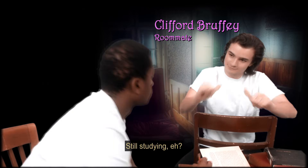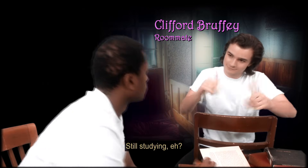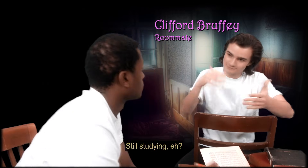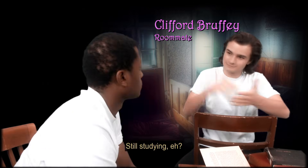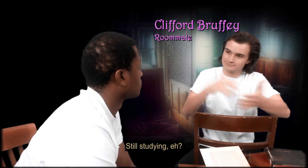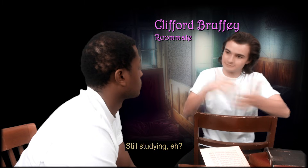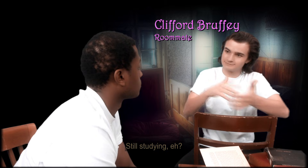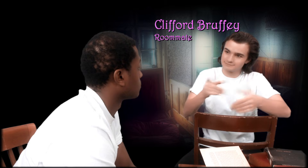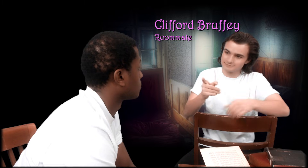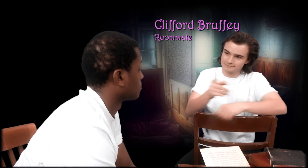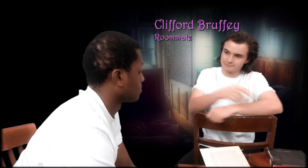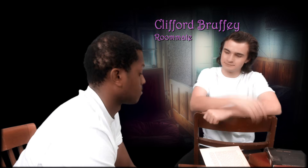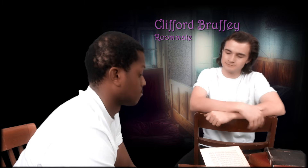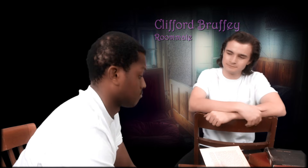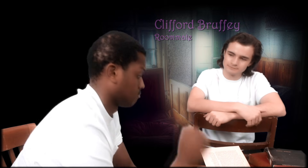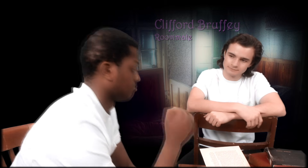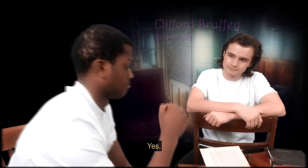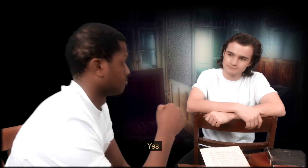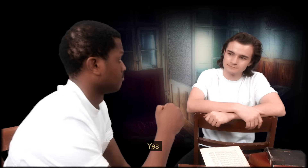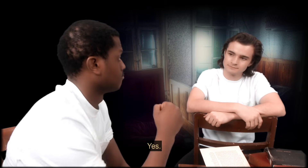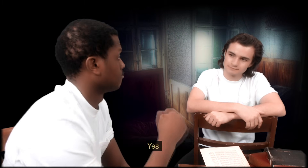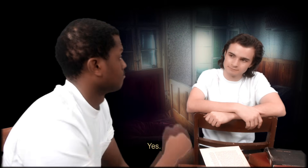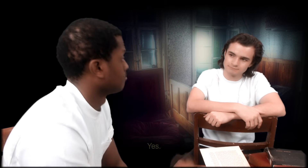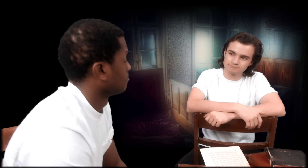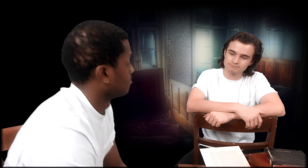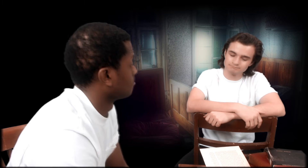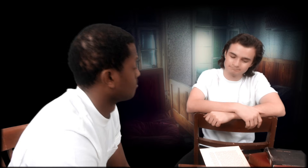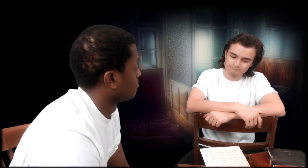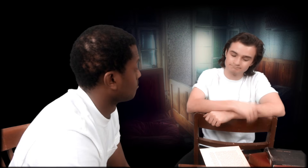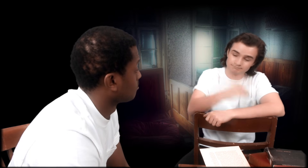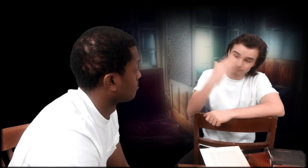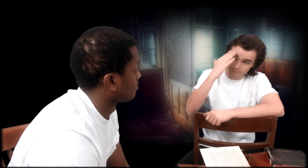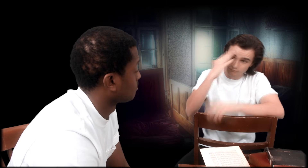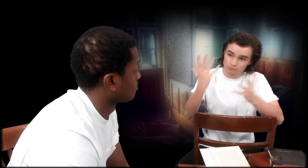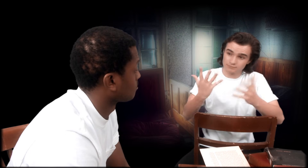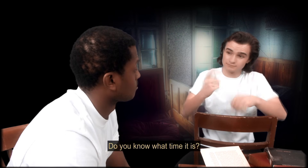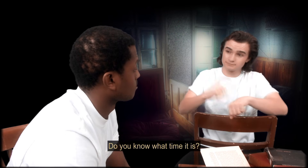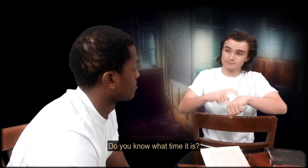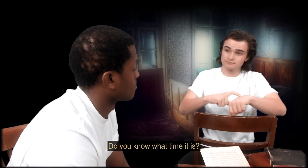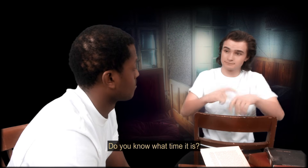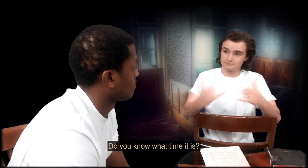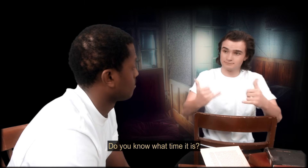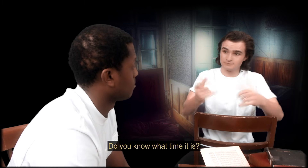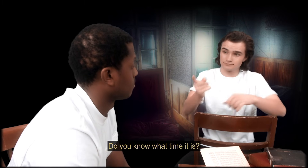Still studying, eh? Yes? Do you know what time it is?